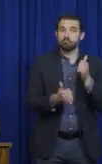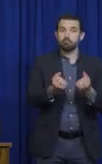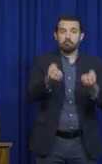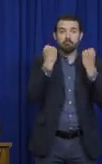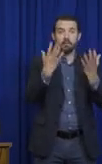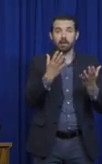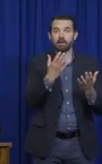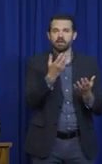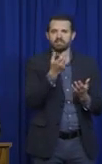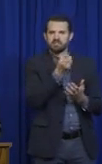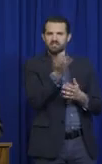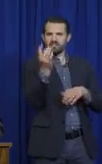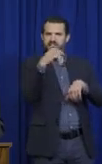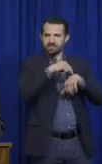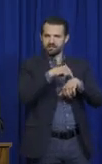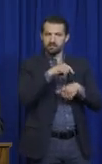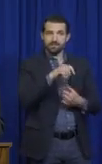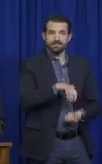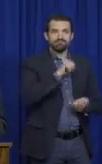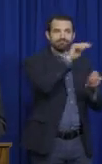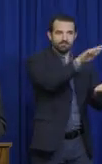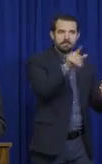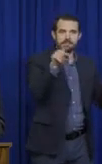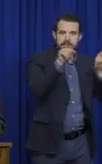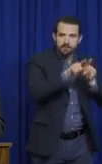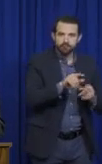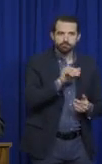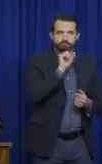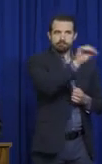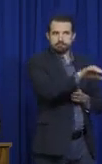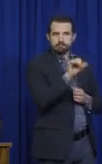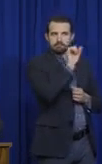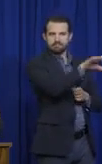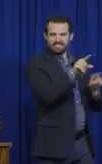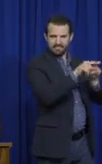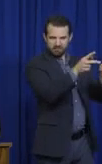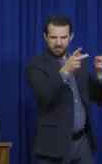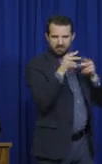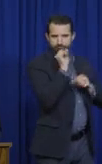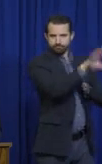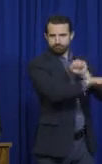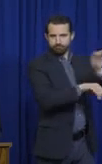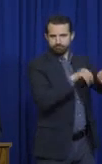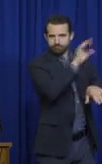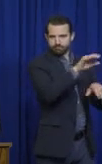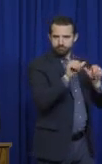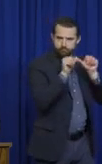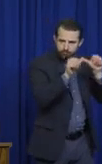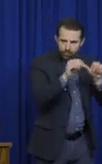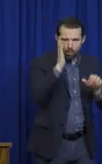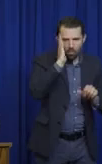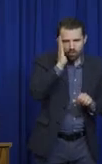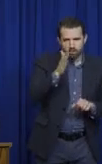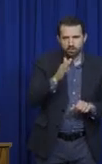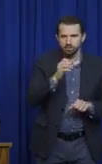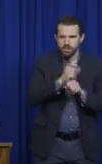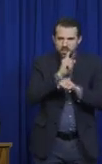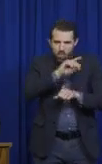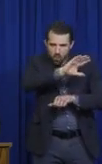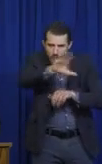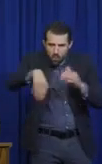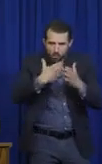will continue this work with the goal in mind of making sure that healthcare workers and emergency